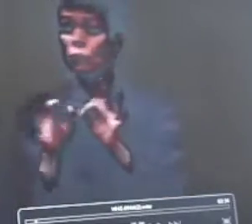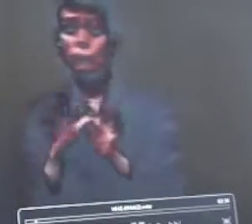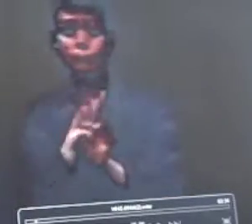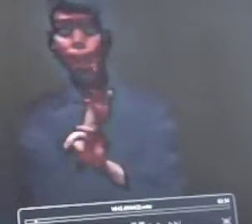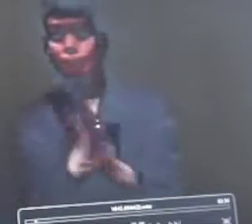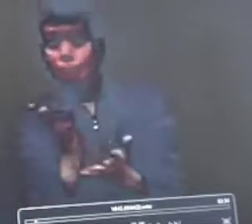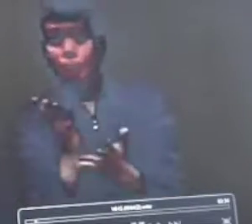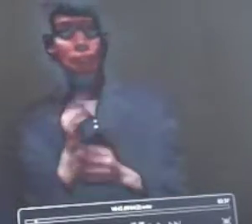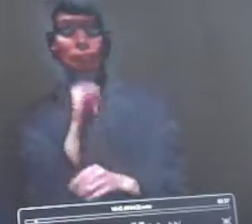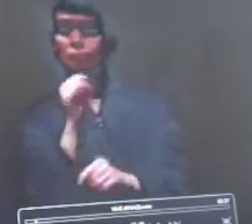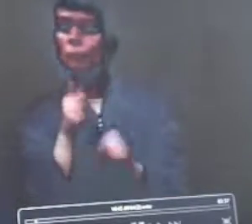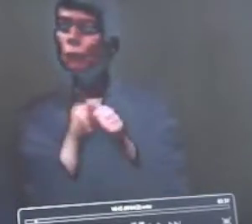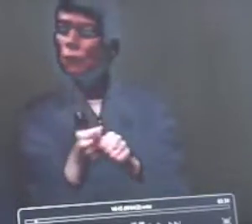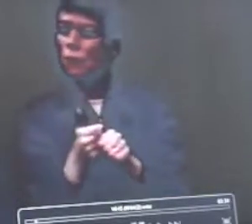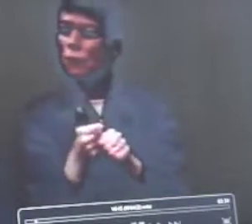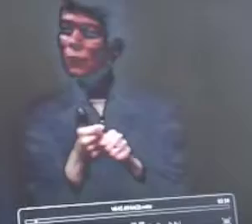interpreting in sign language,